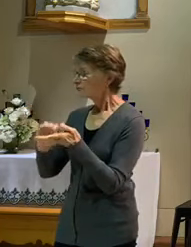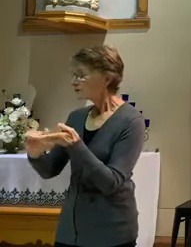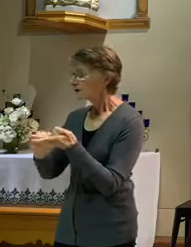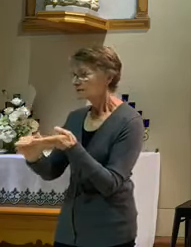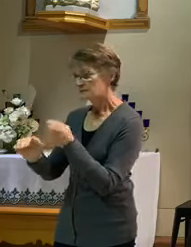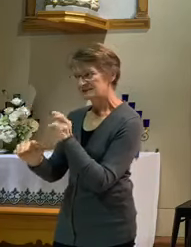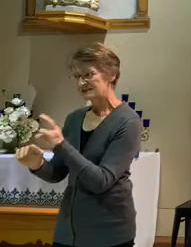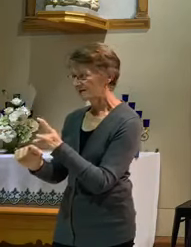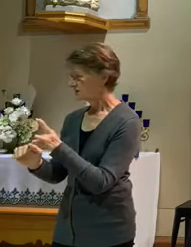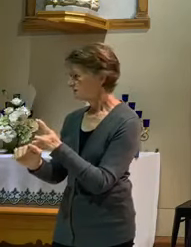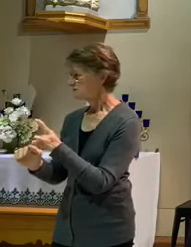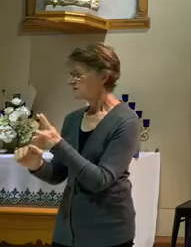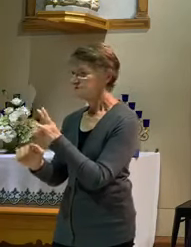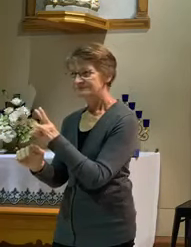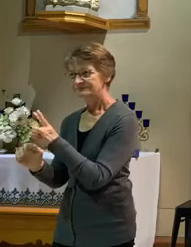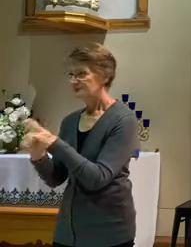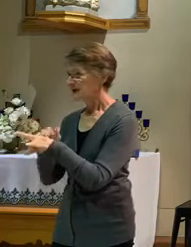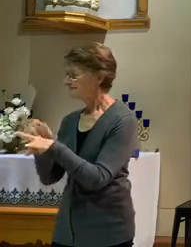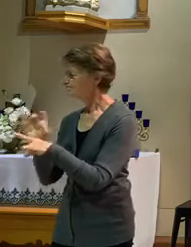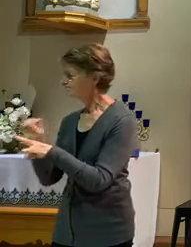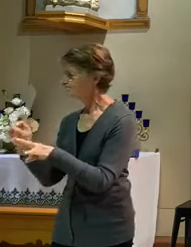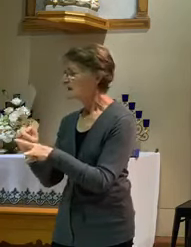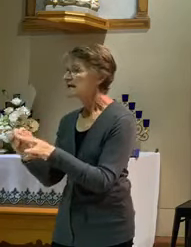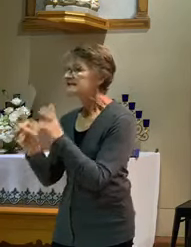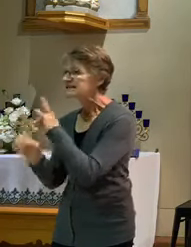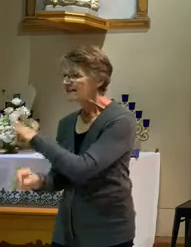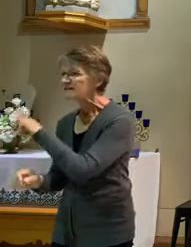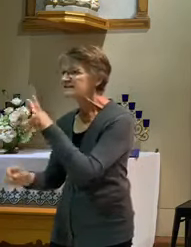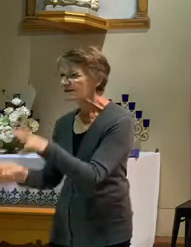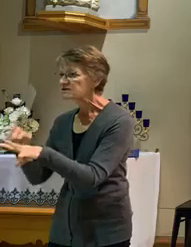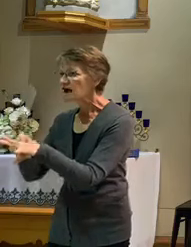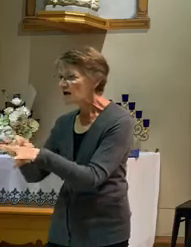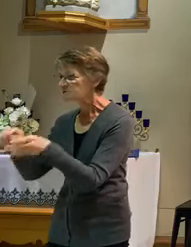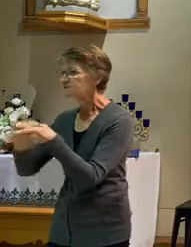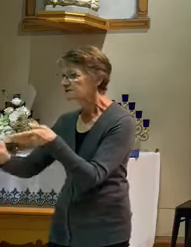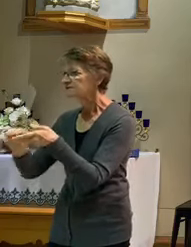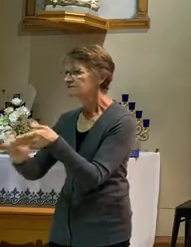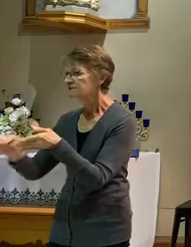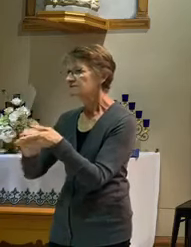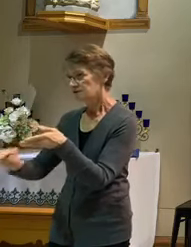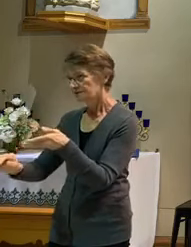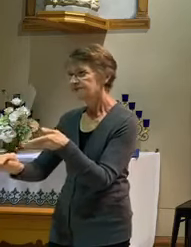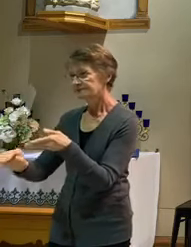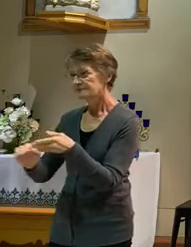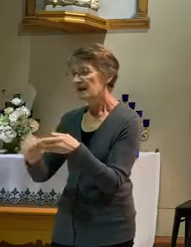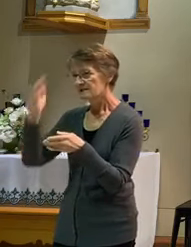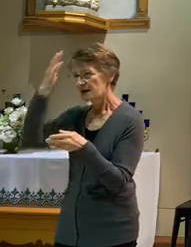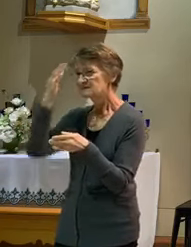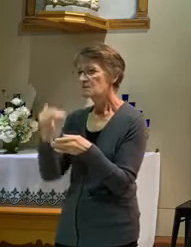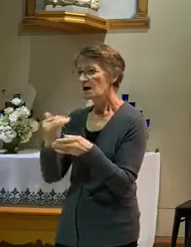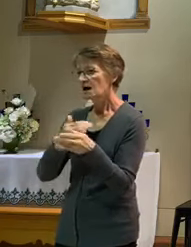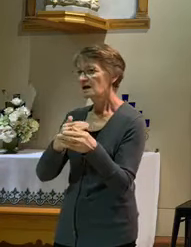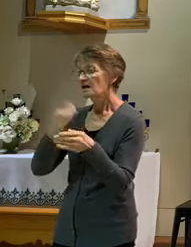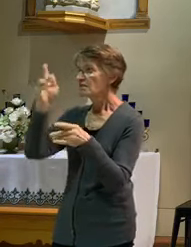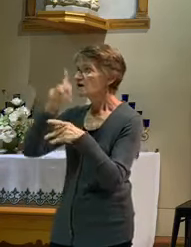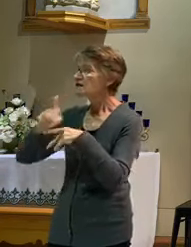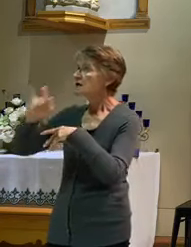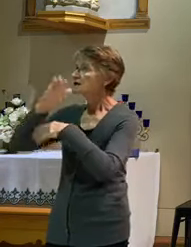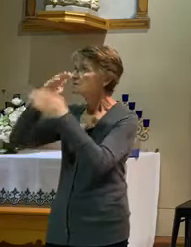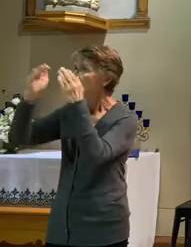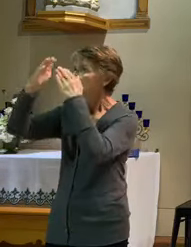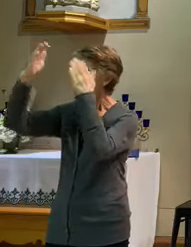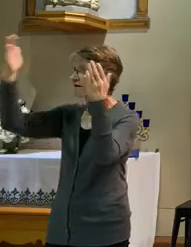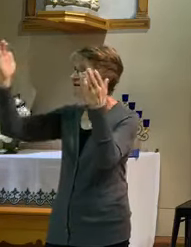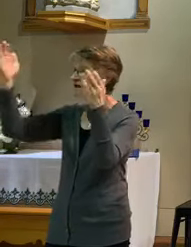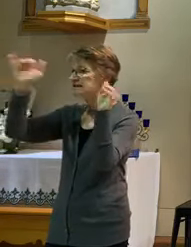times, but 77 times. That is why the kingdom of heaven may be likened to a king who decided